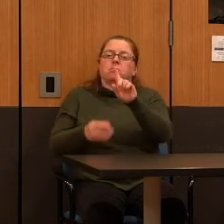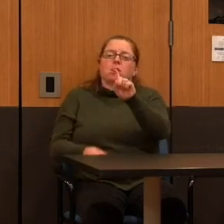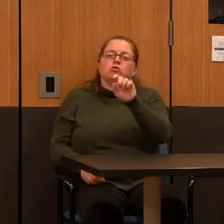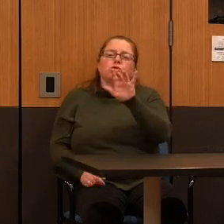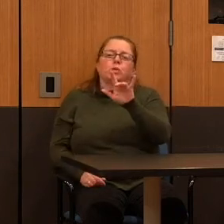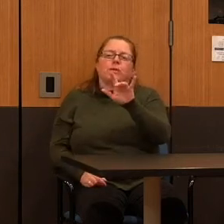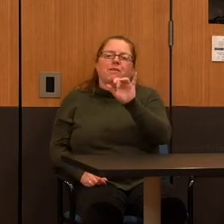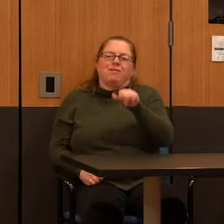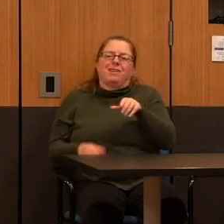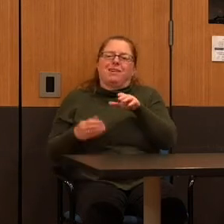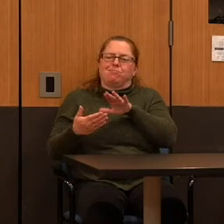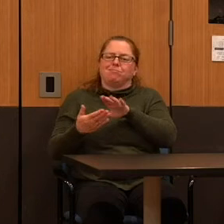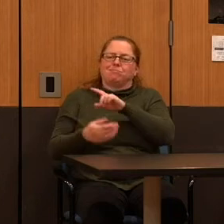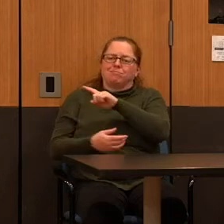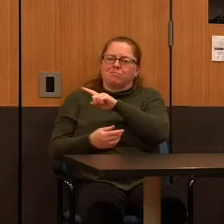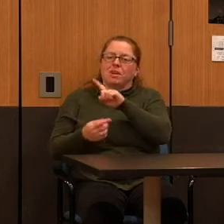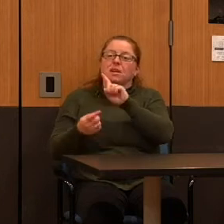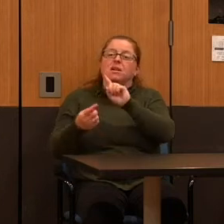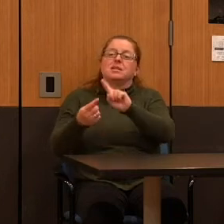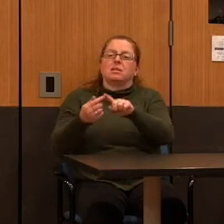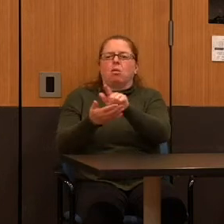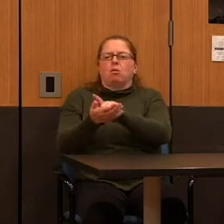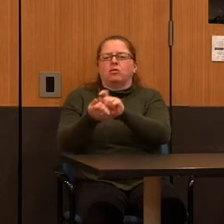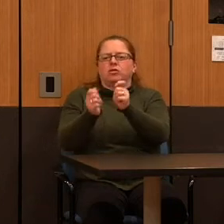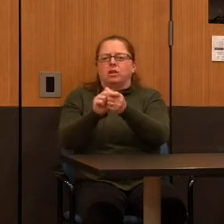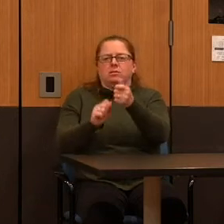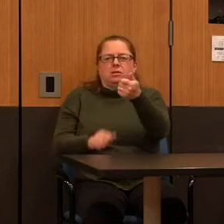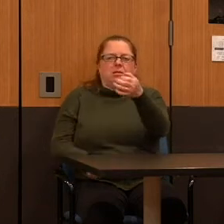there until change of codes in the 1980s.